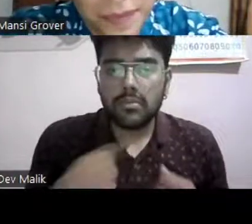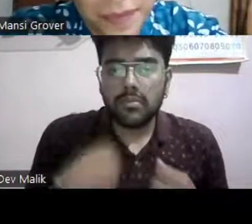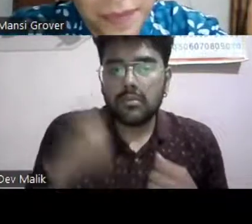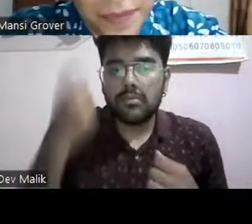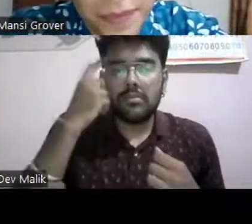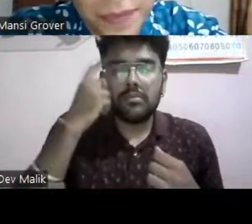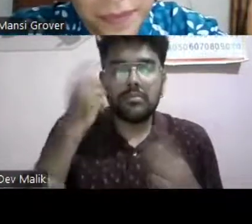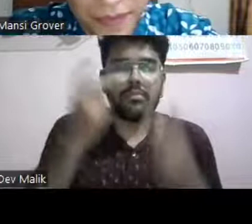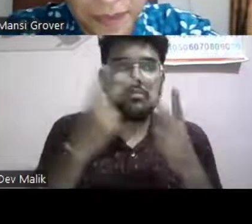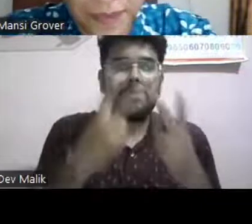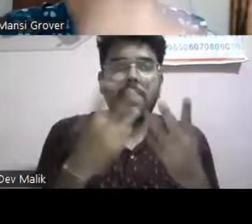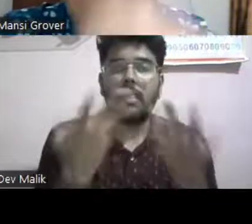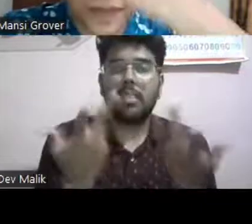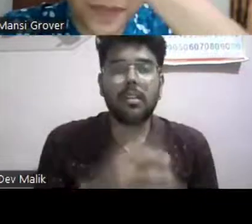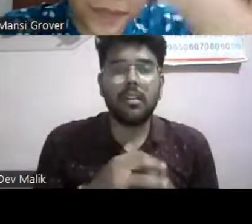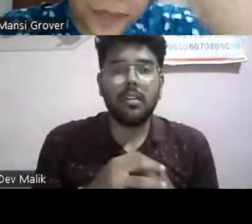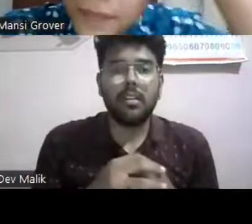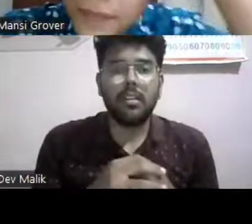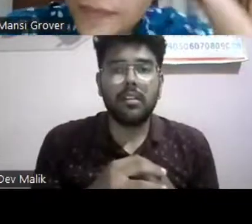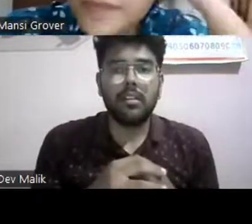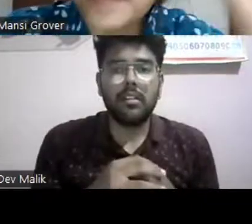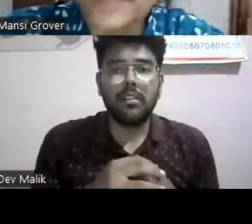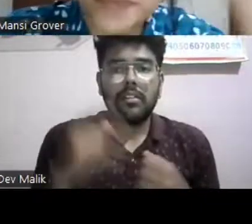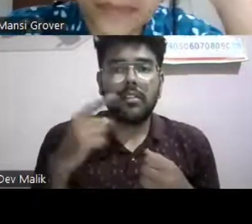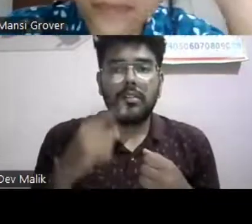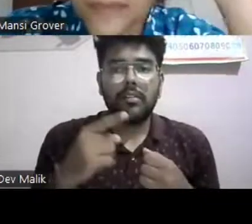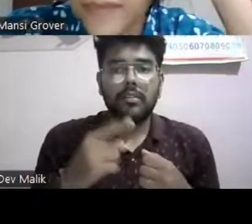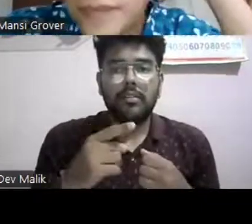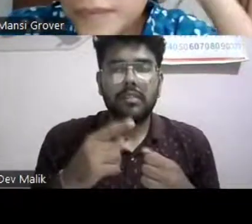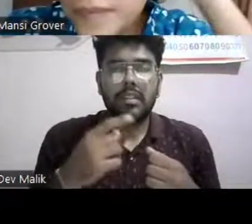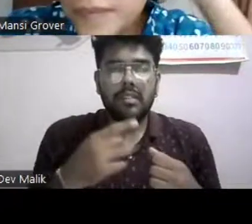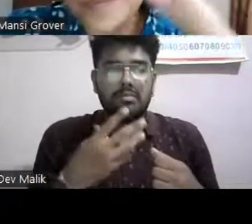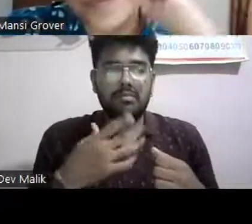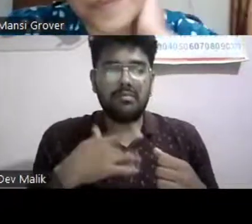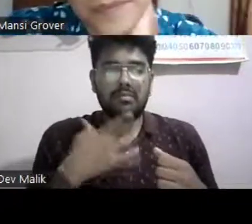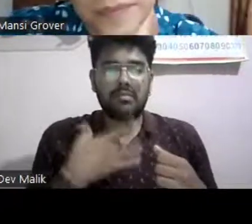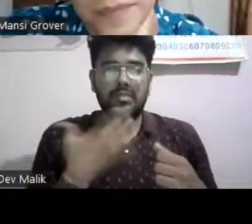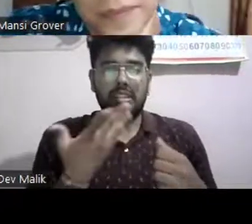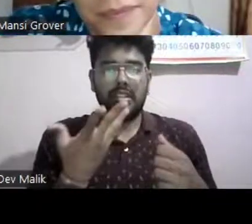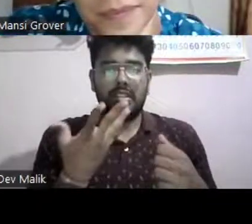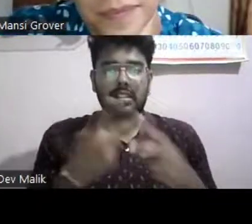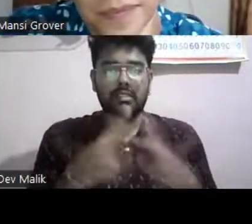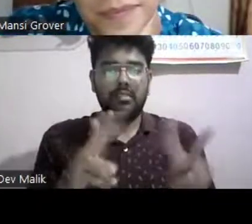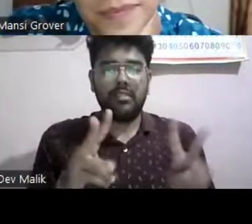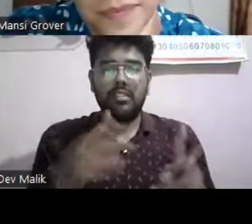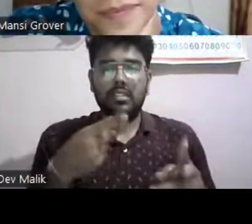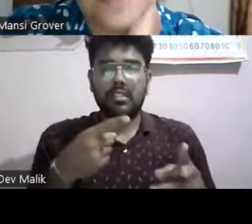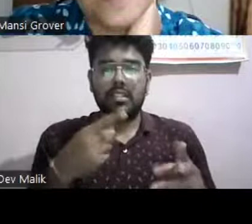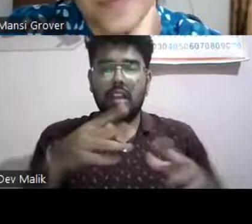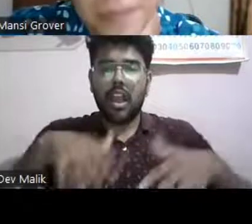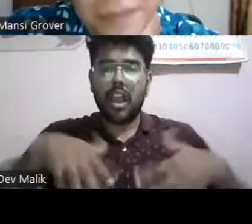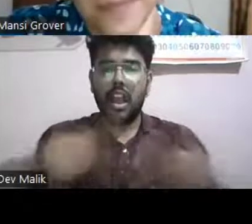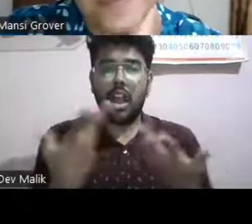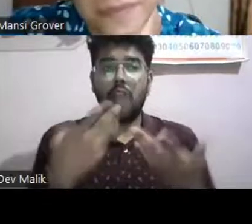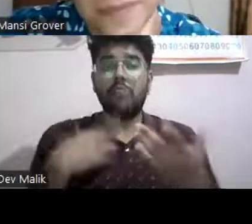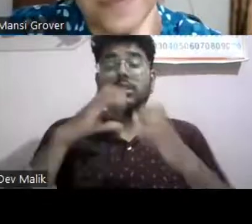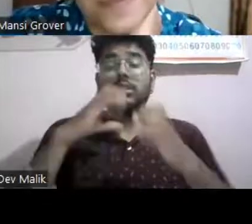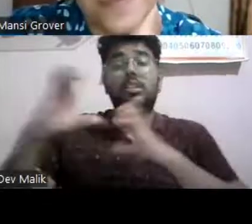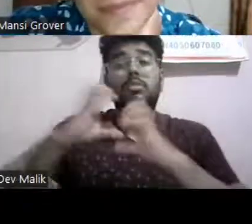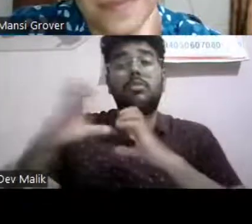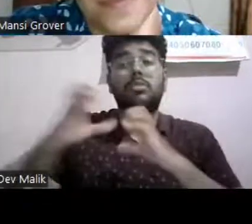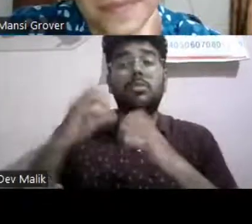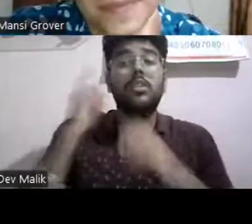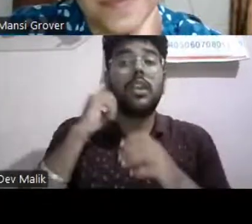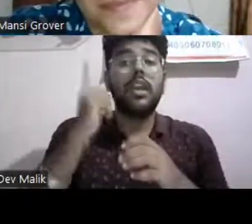go through is this sort of awkwardness in trying to figure out how I'm going to communicate with that